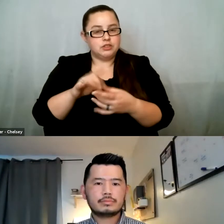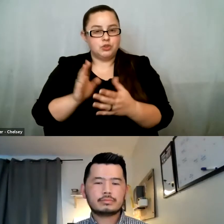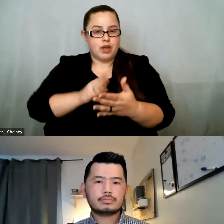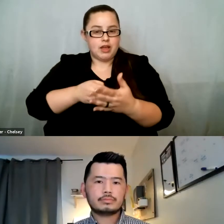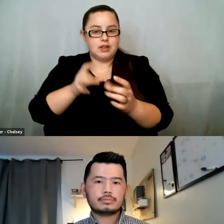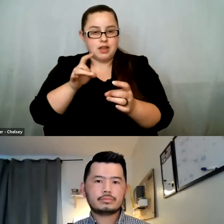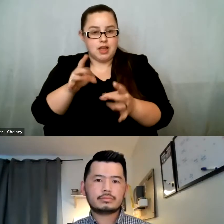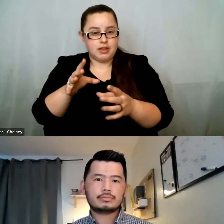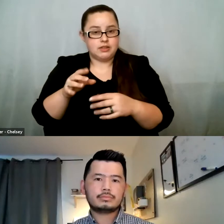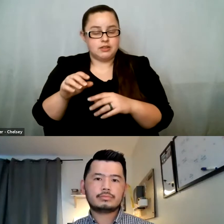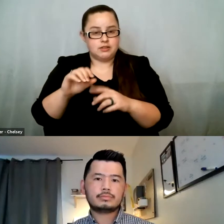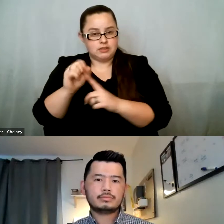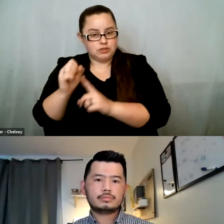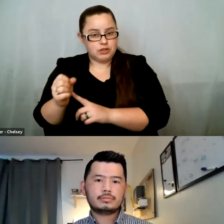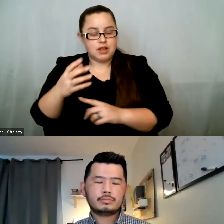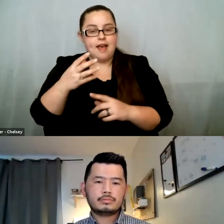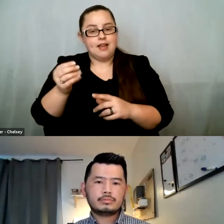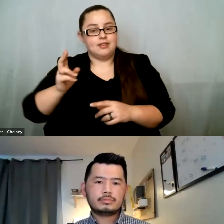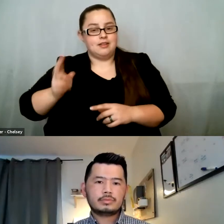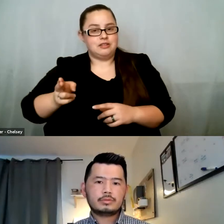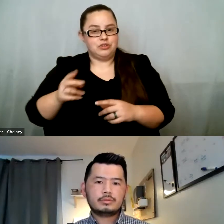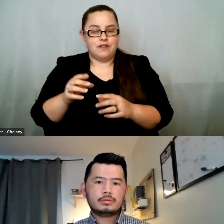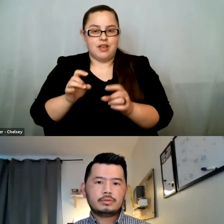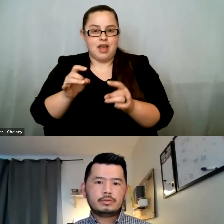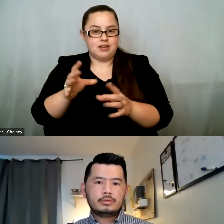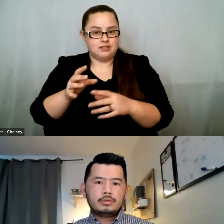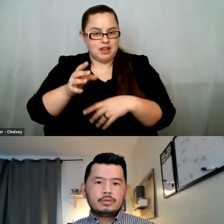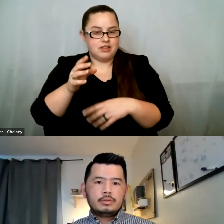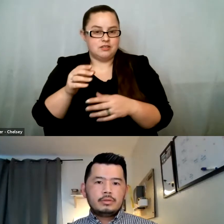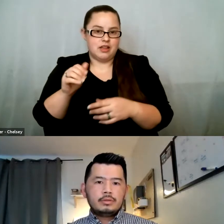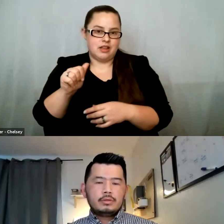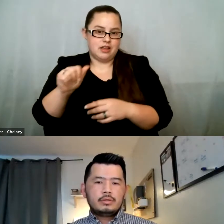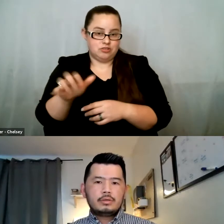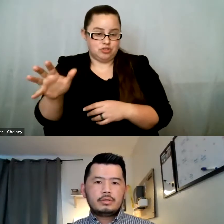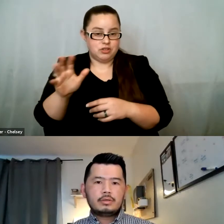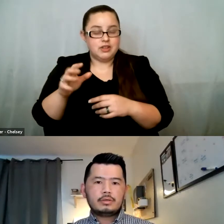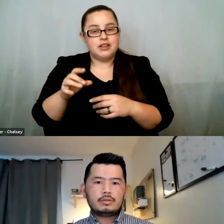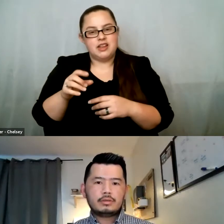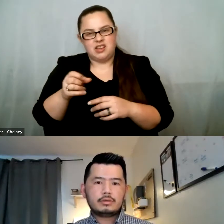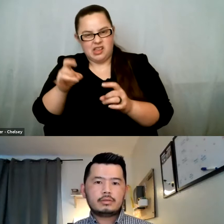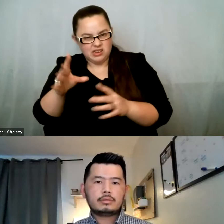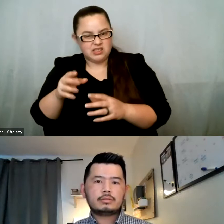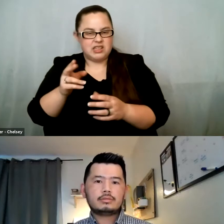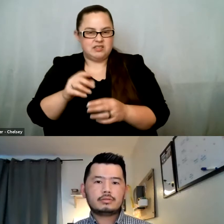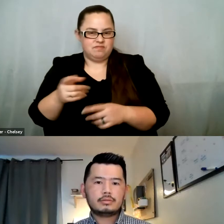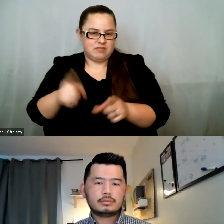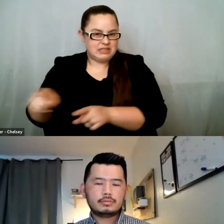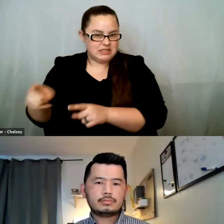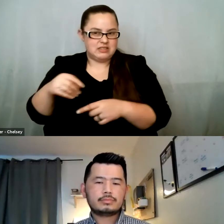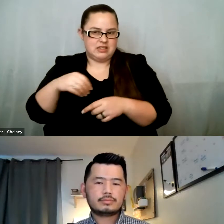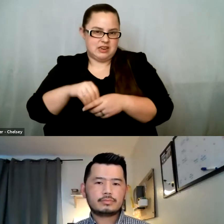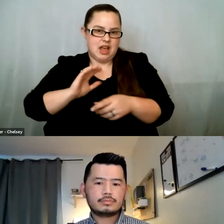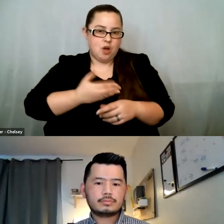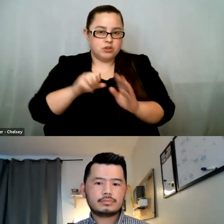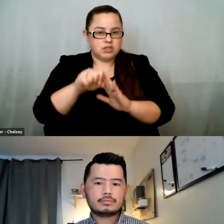the history of anti-Asian racism and hate incidents in our state and nation.